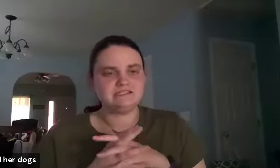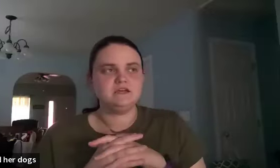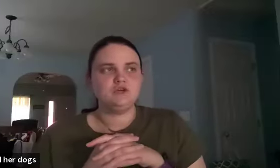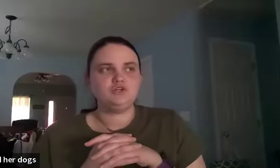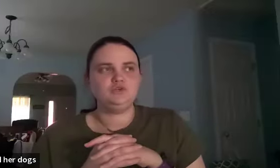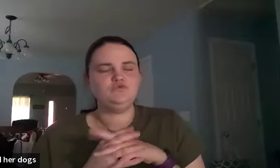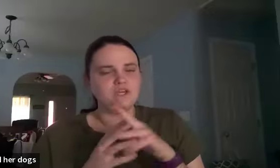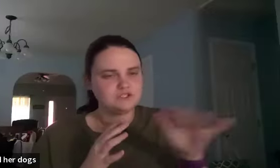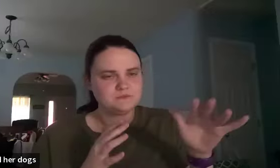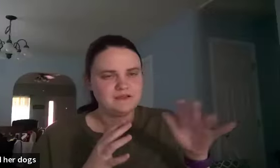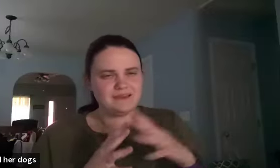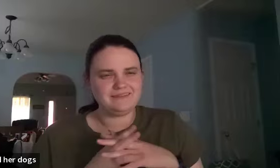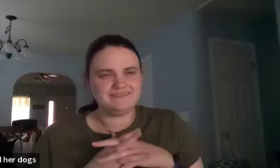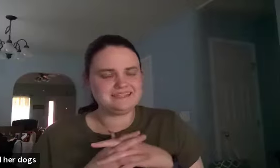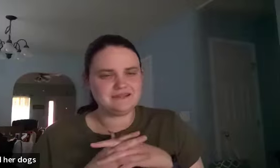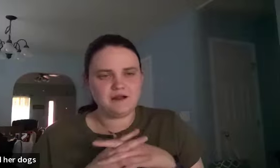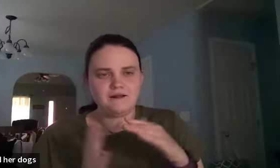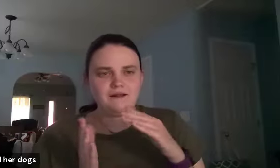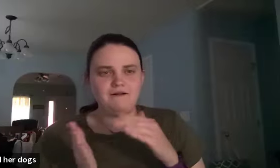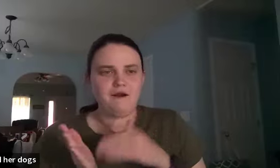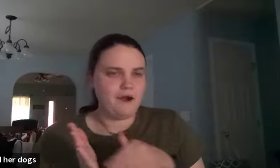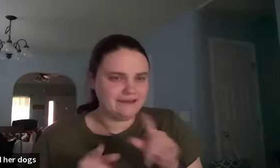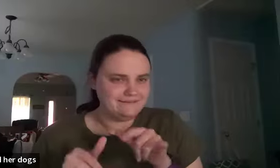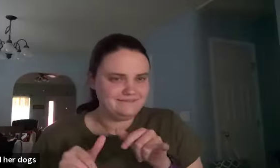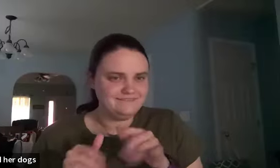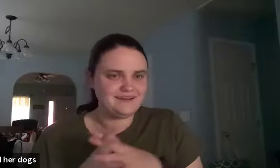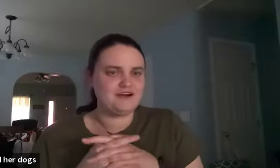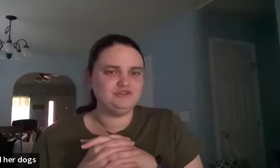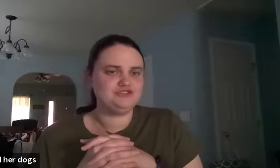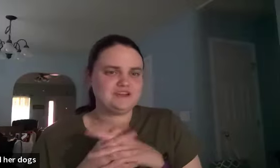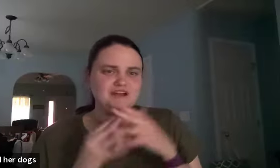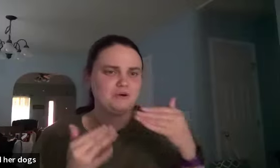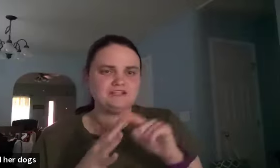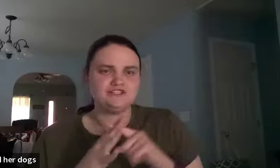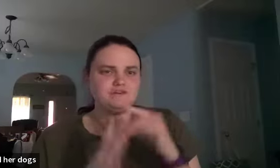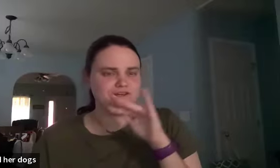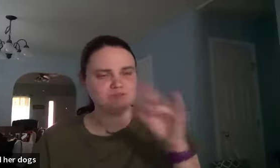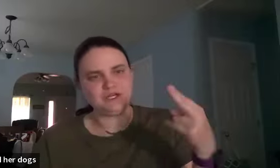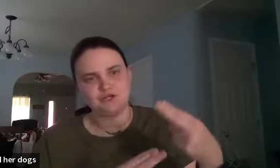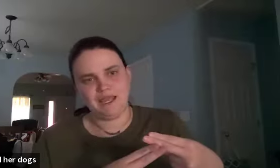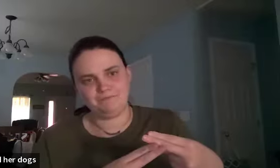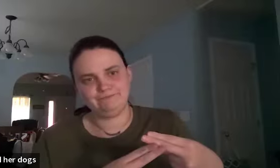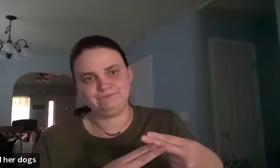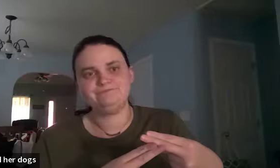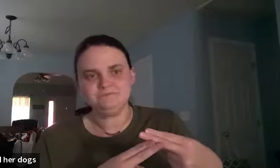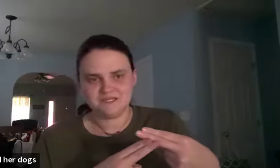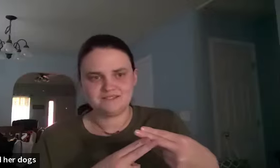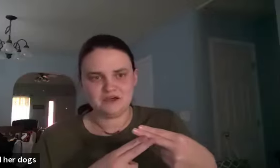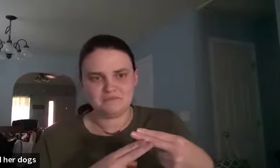Miss, you fingerspell it and it's not common. You just kind of go ahead and start fingerspelling your name. So,